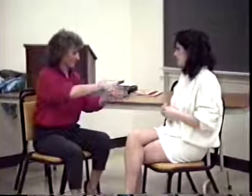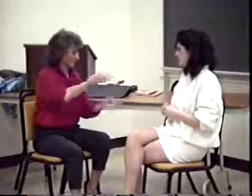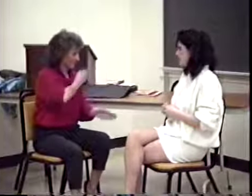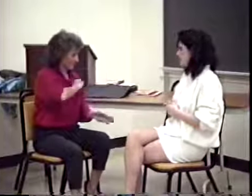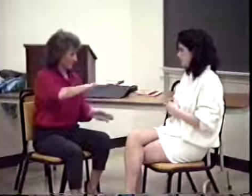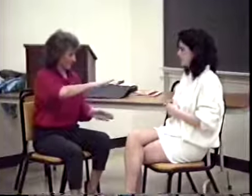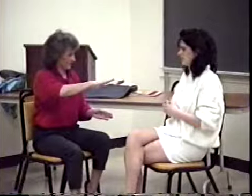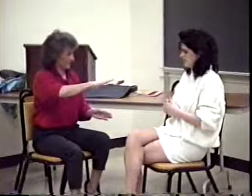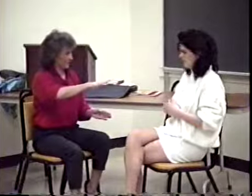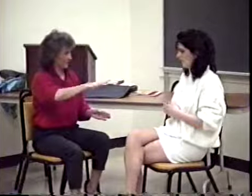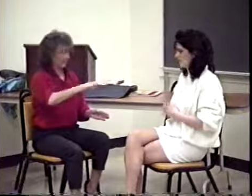teach me to ride